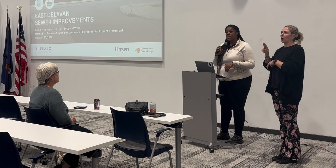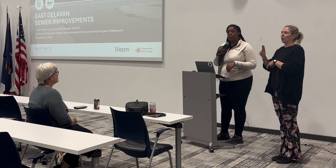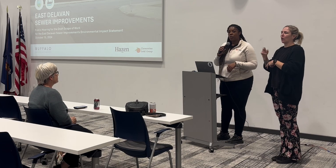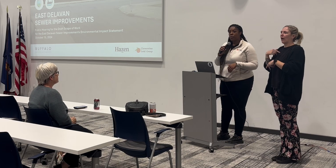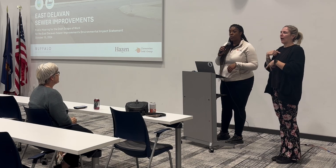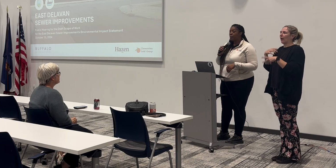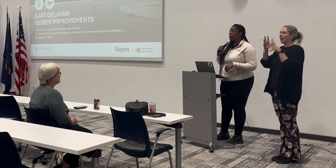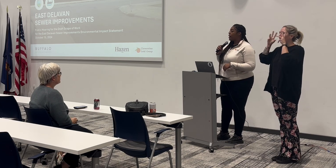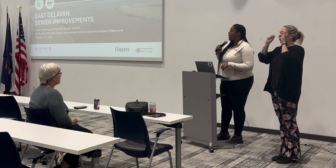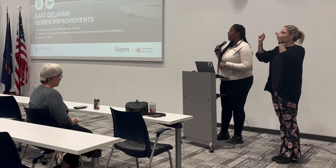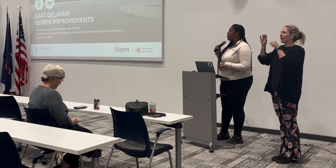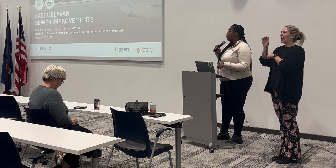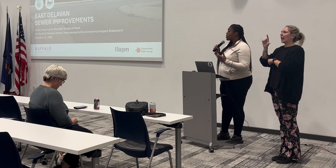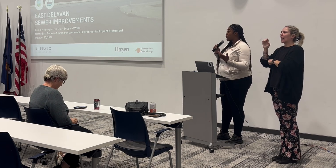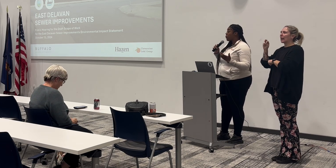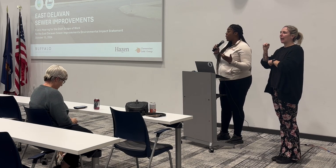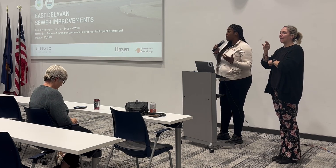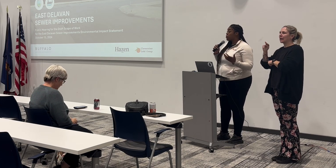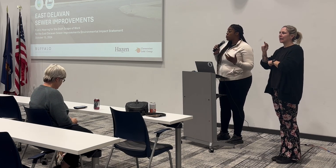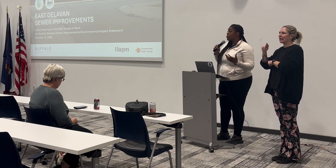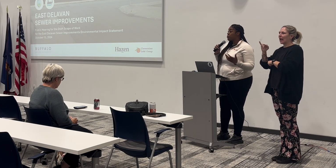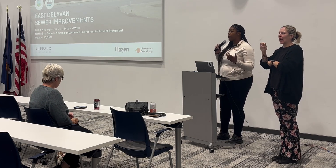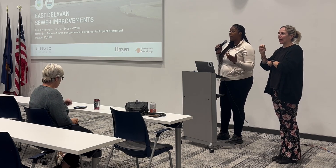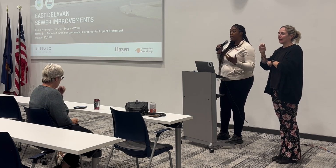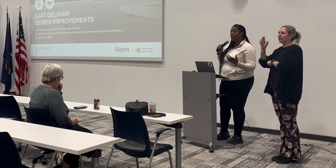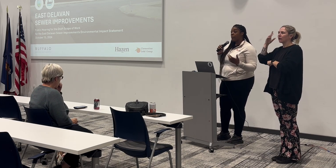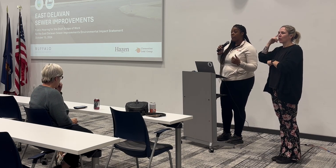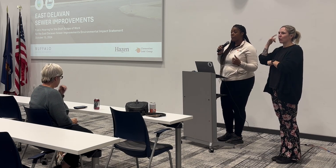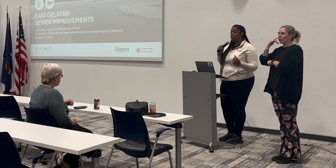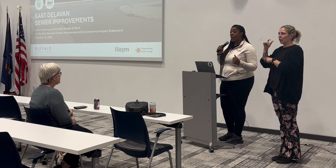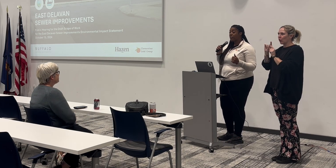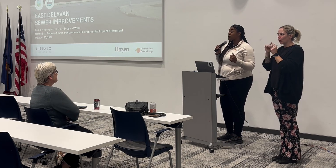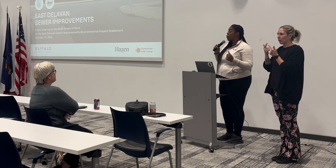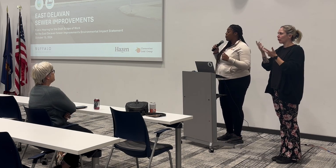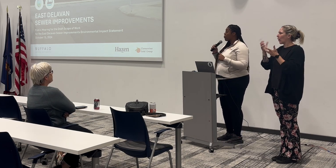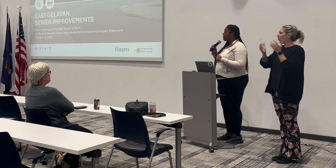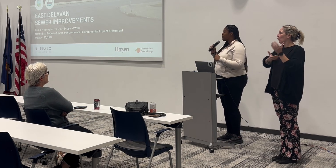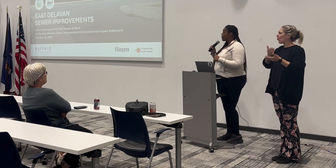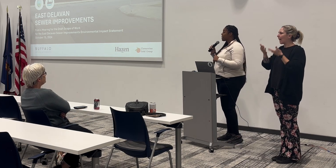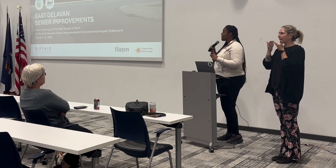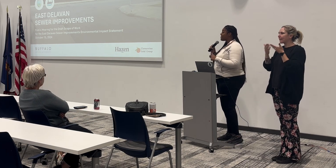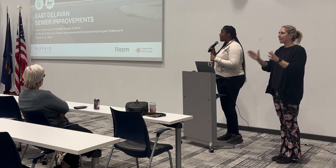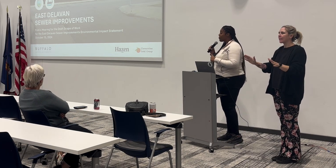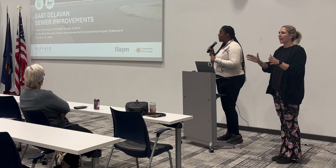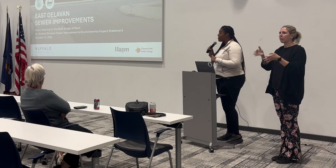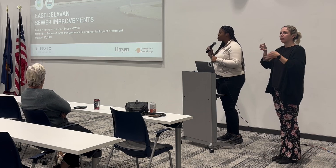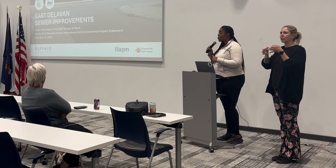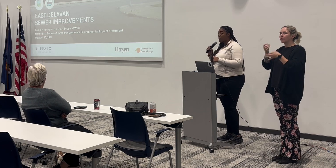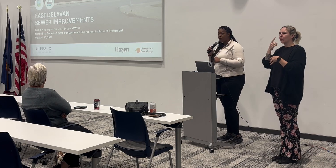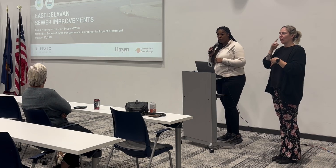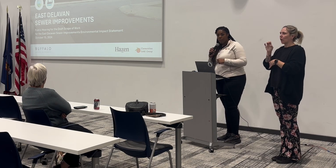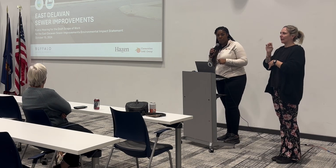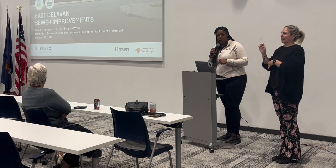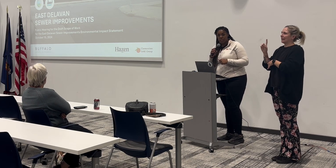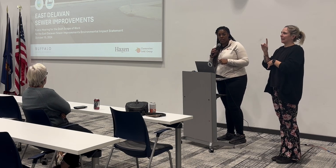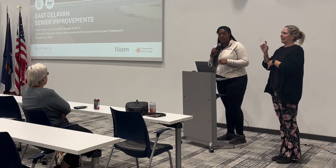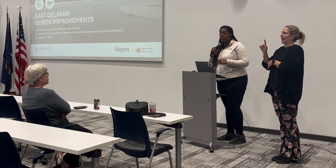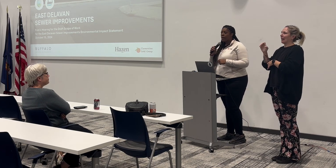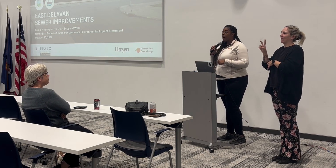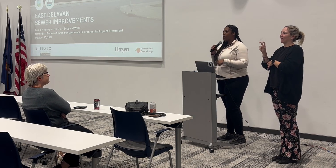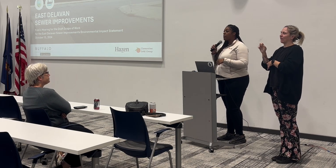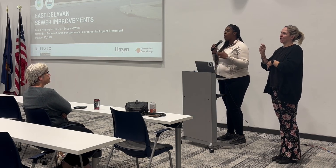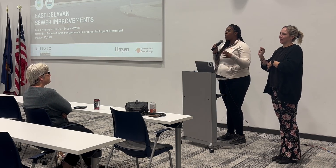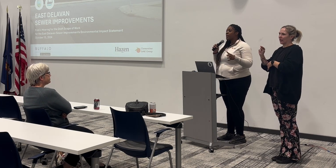of Clementine Gold Group. And we just want to welcome you to the public hearing for the draft scope of work for the East Delavan Sewer Improvement